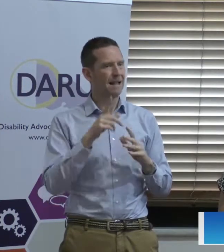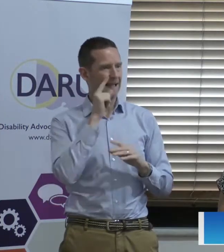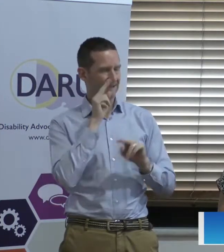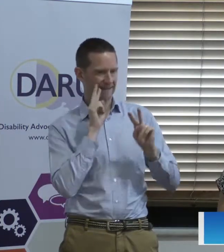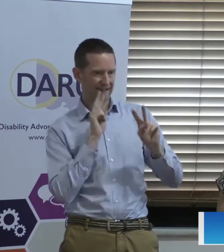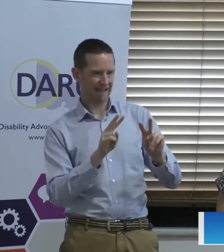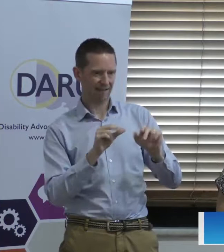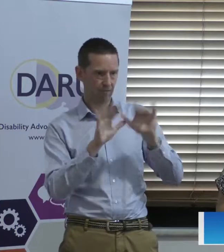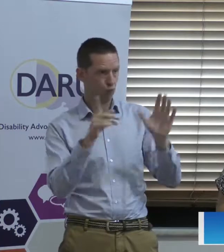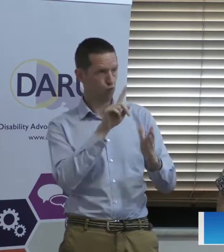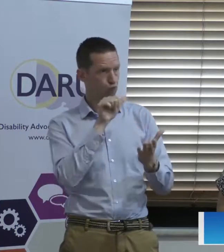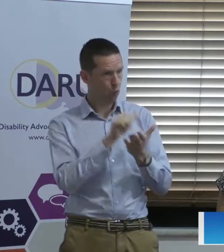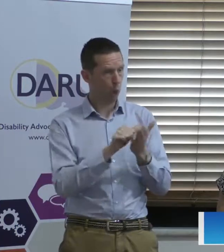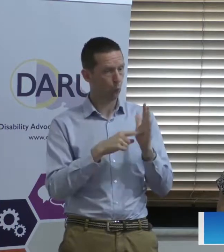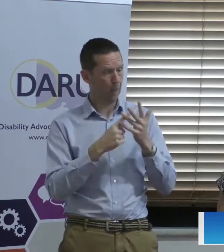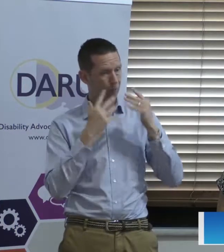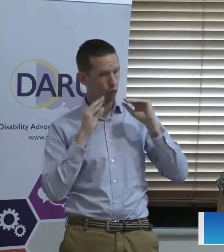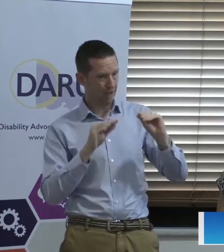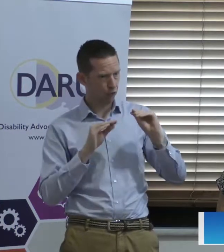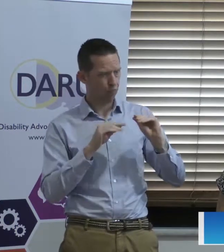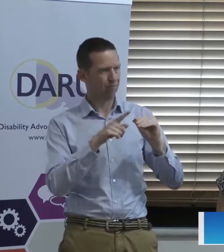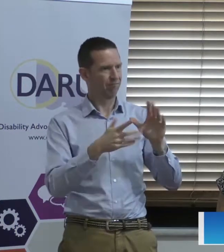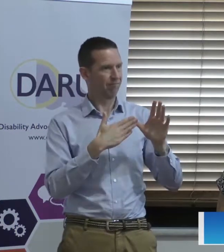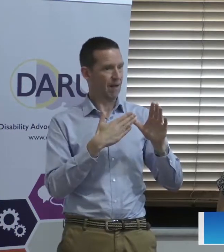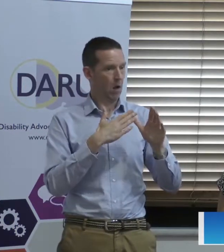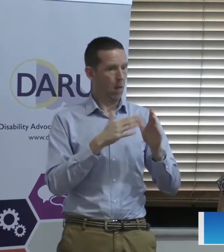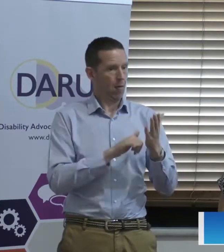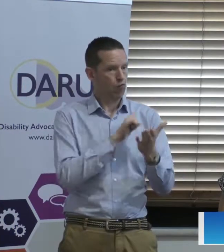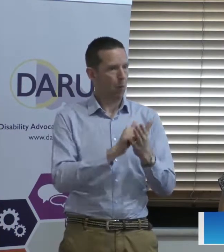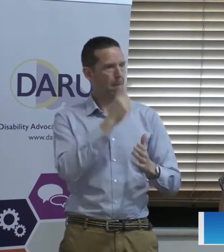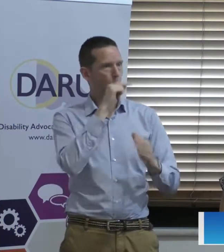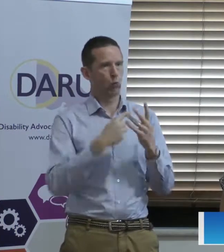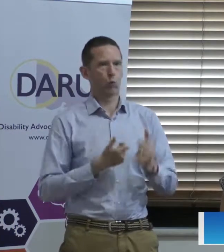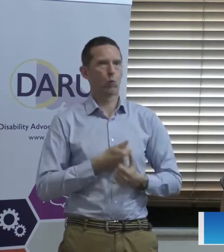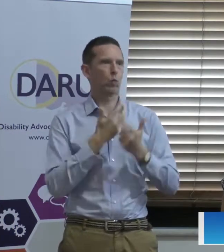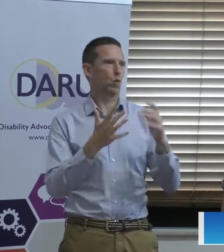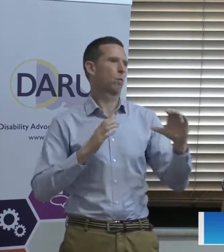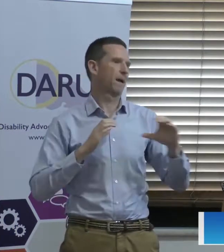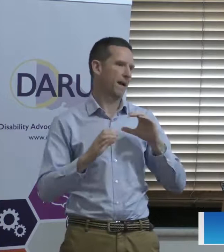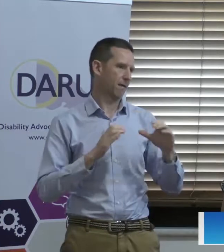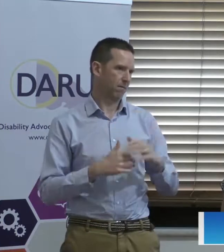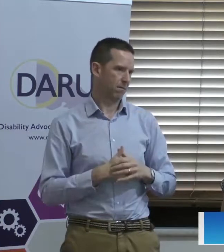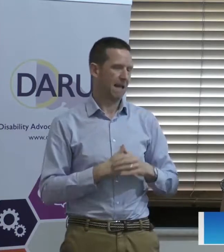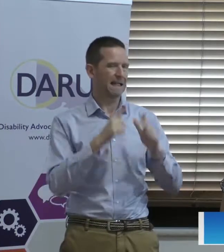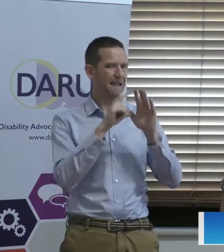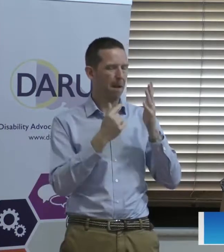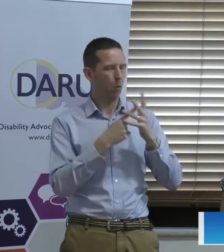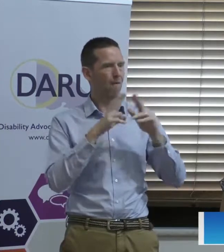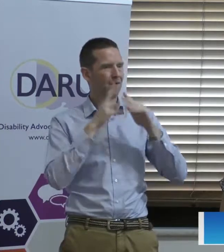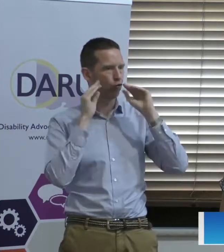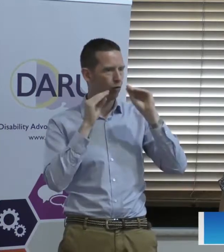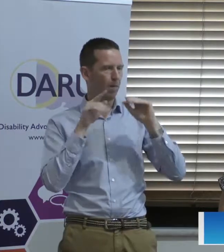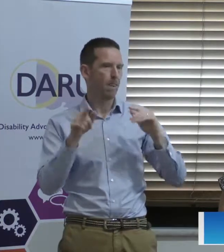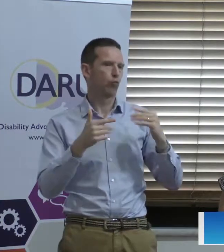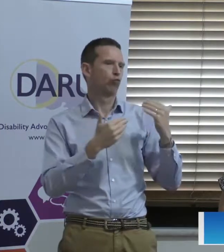the right to an education is dependent on the right to being able to communicate, and that the Department of Education is responsible